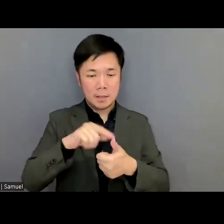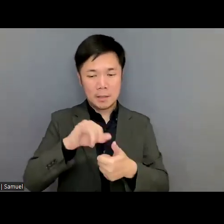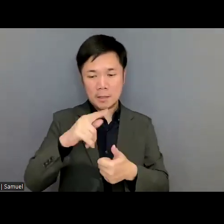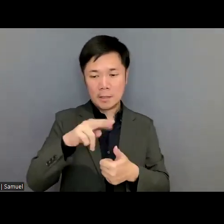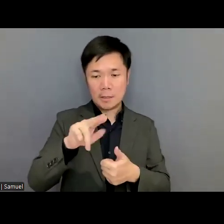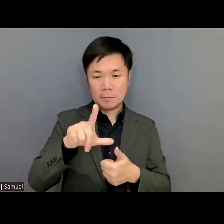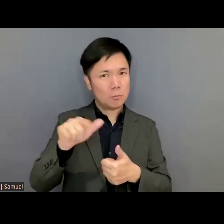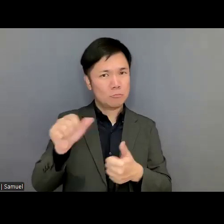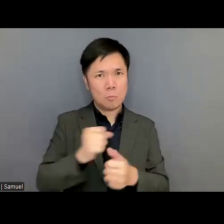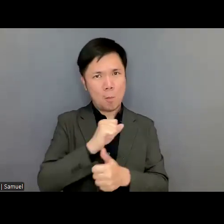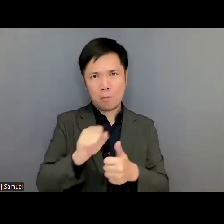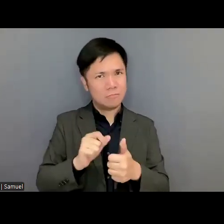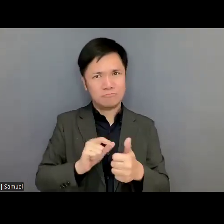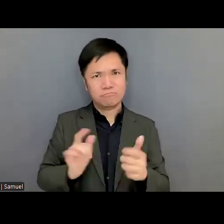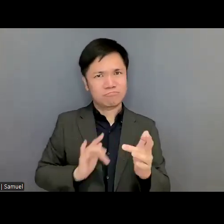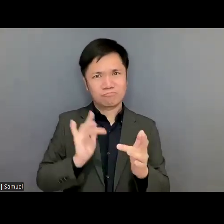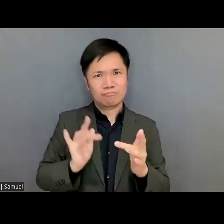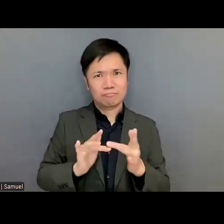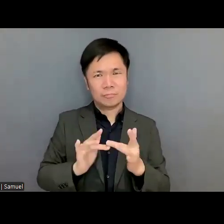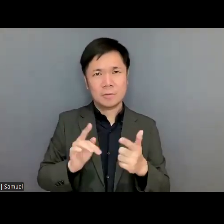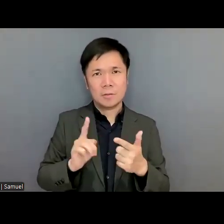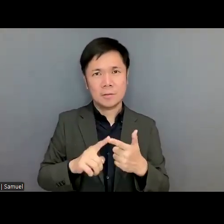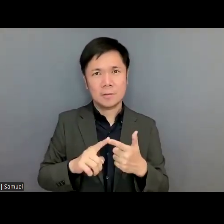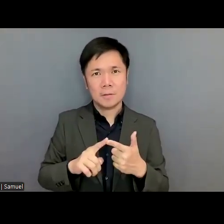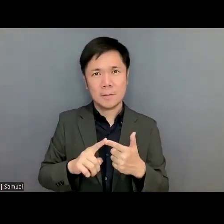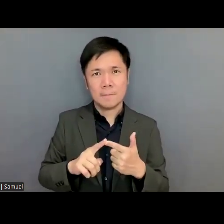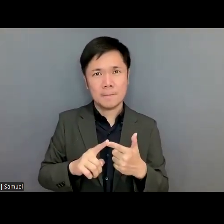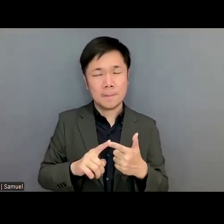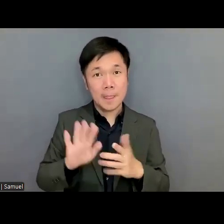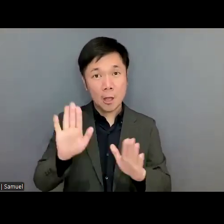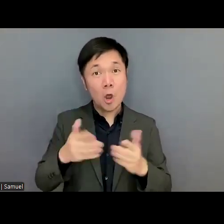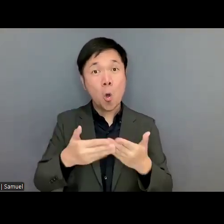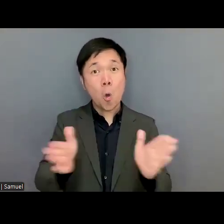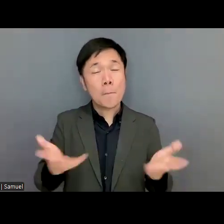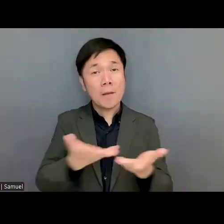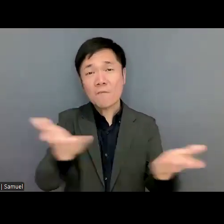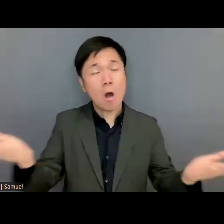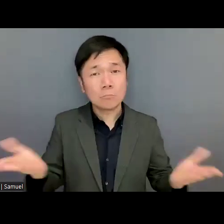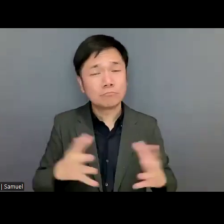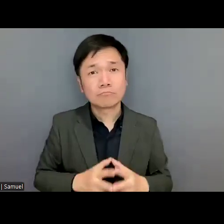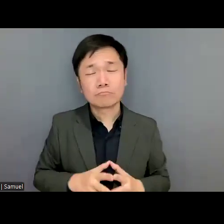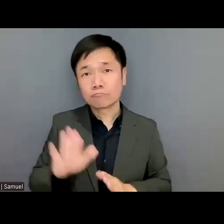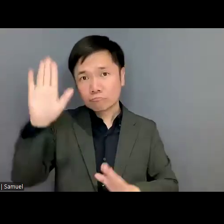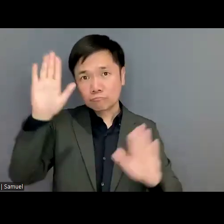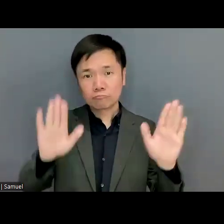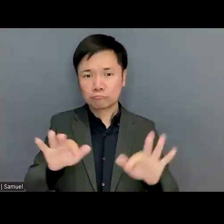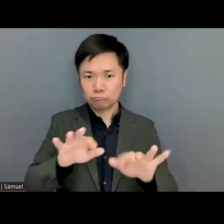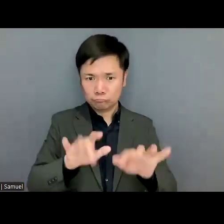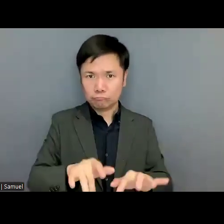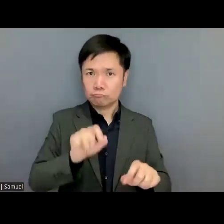also connectivity problems. Maybe, I mean, this is an open question for everyone who wants to write something in the